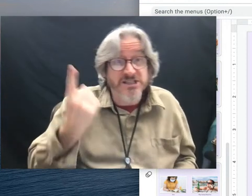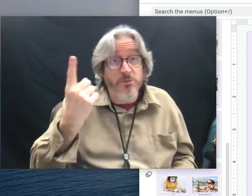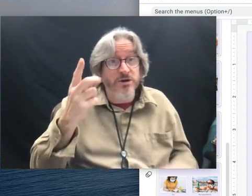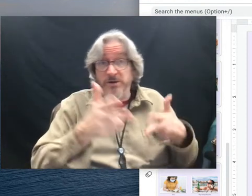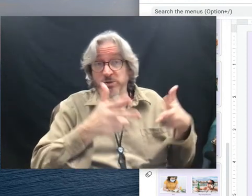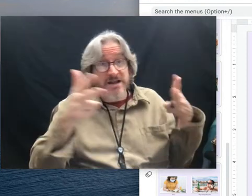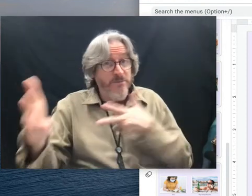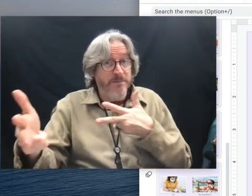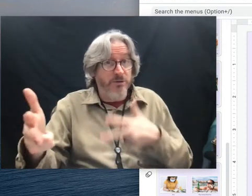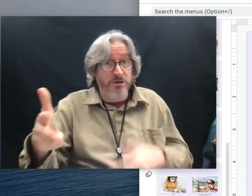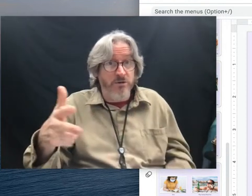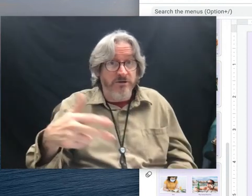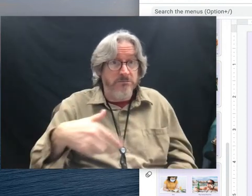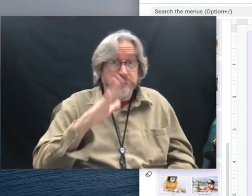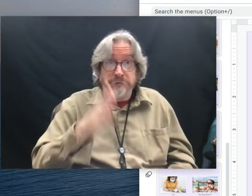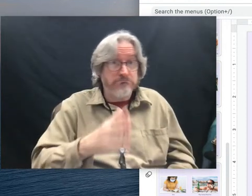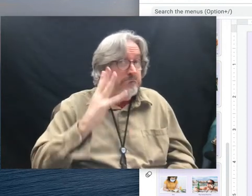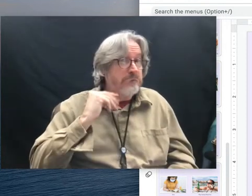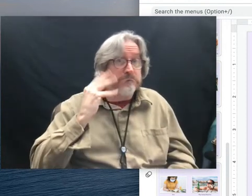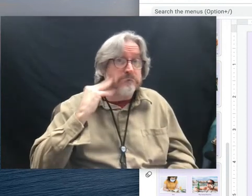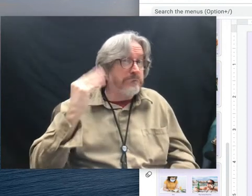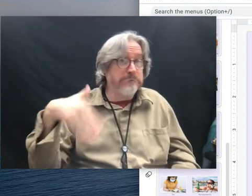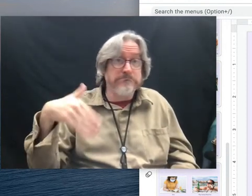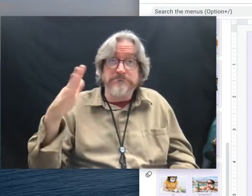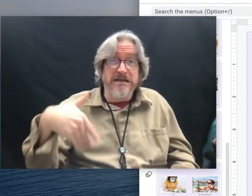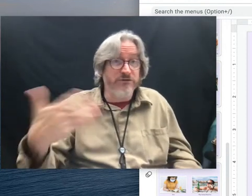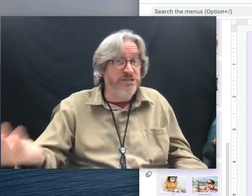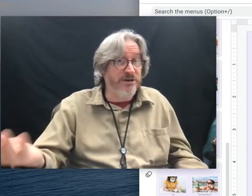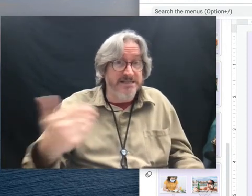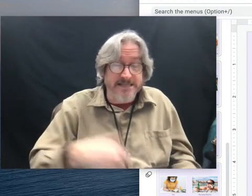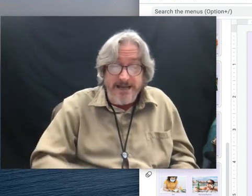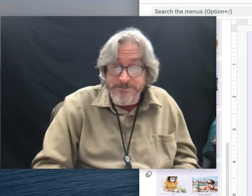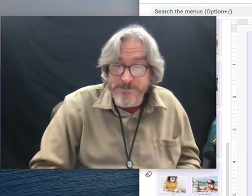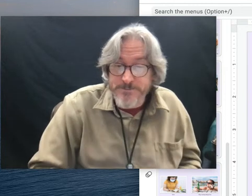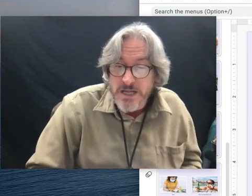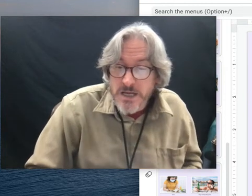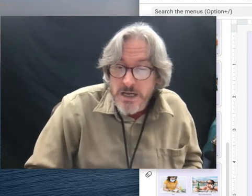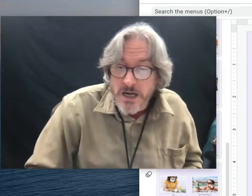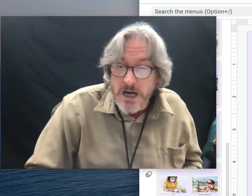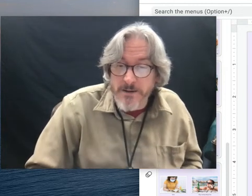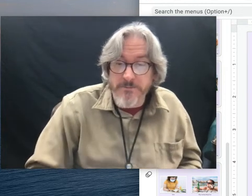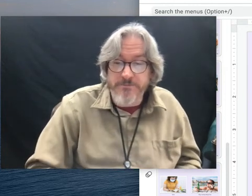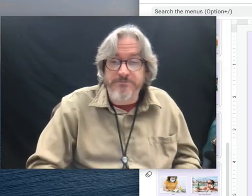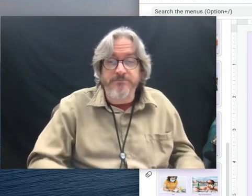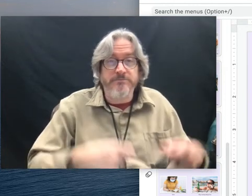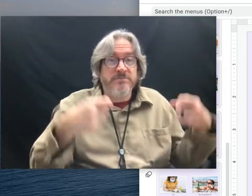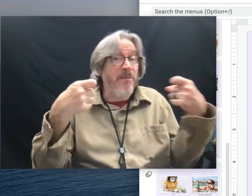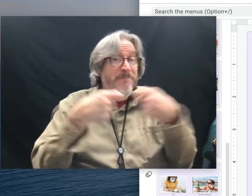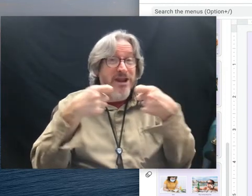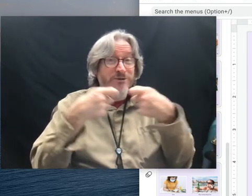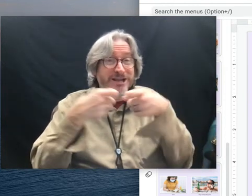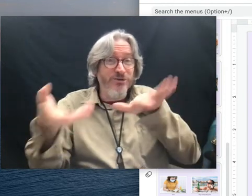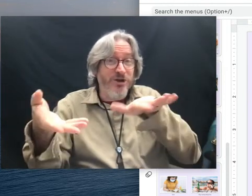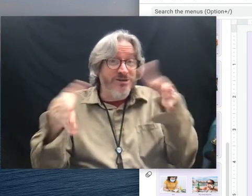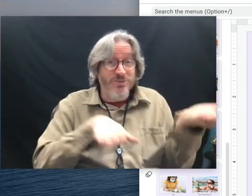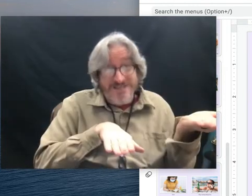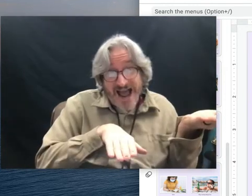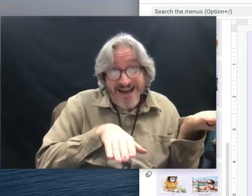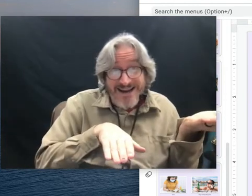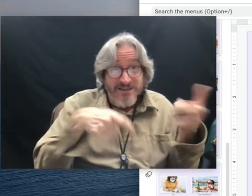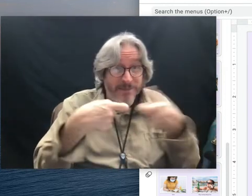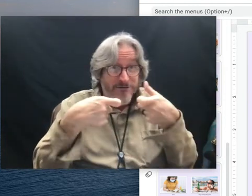that. Someone who's never been pulled over, never experienced that. Battery, you can